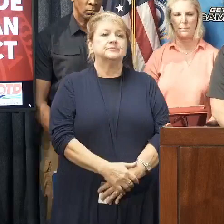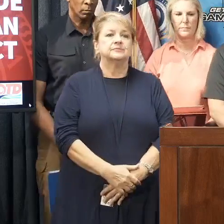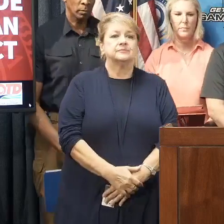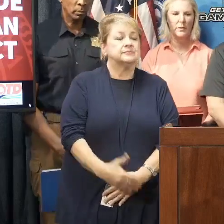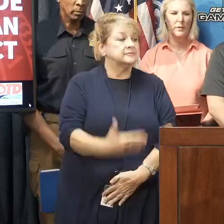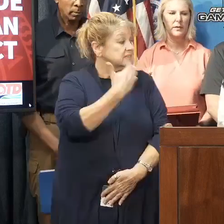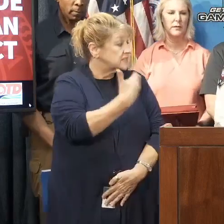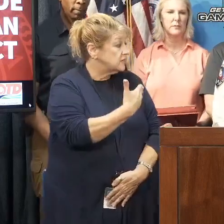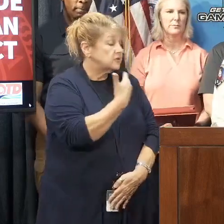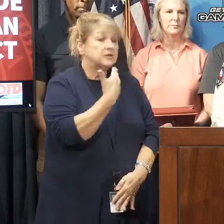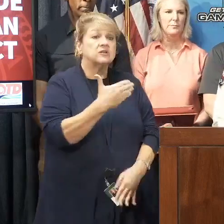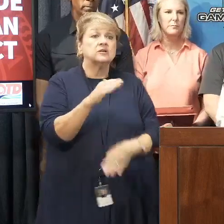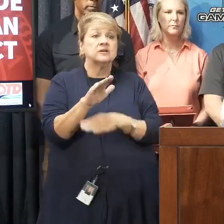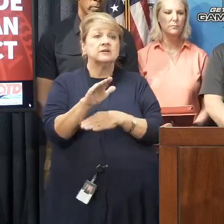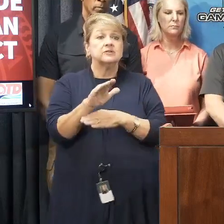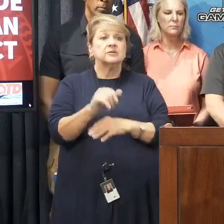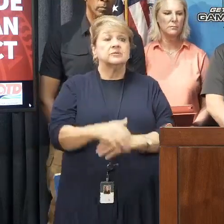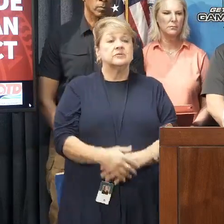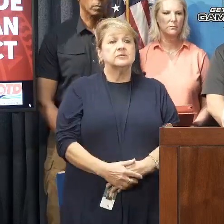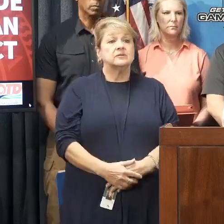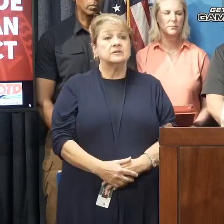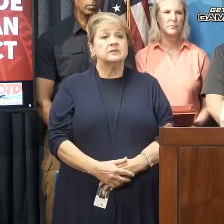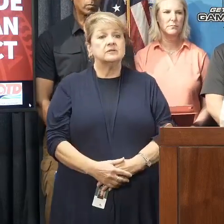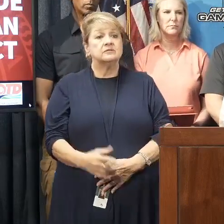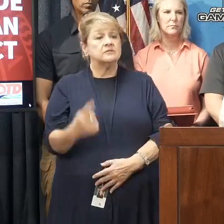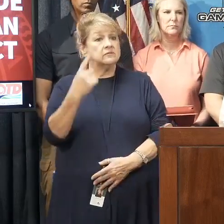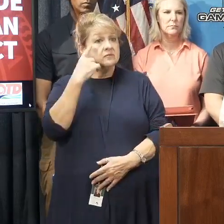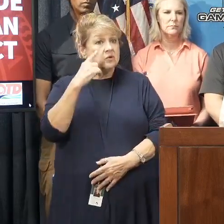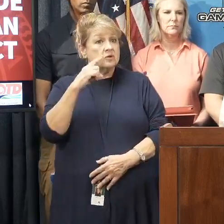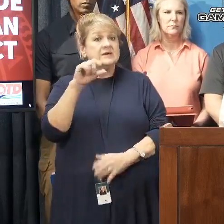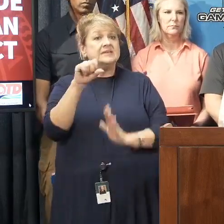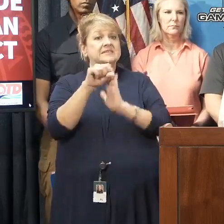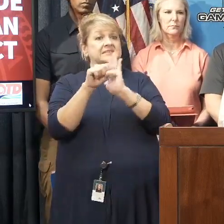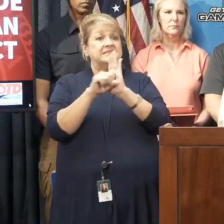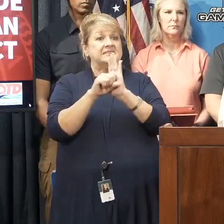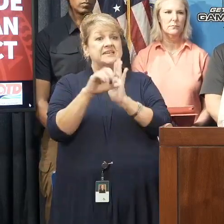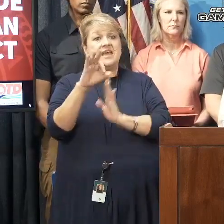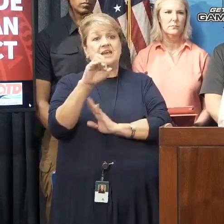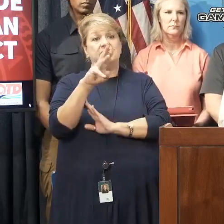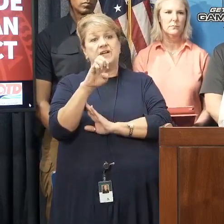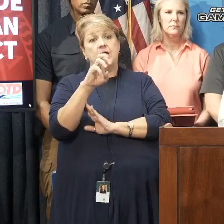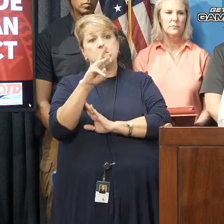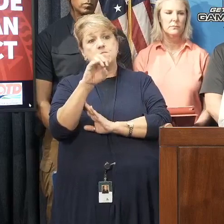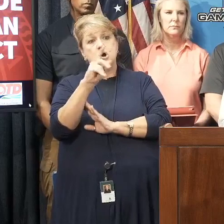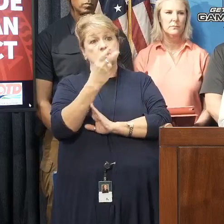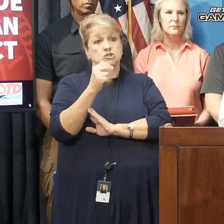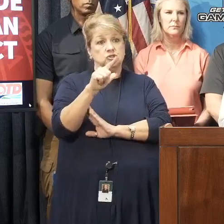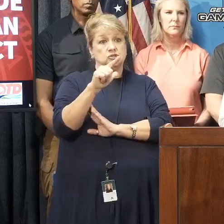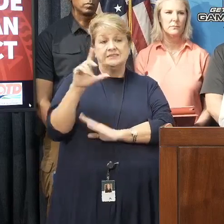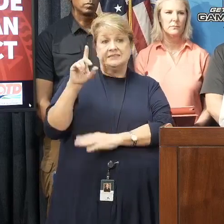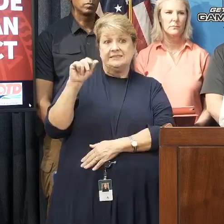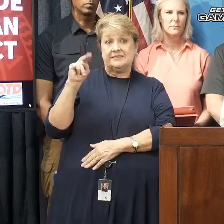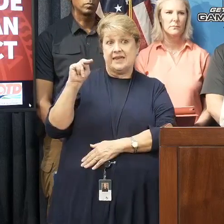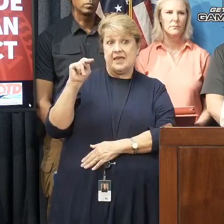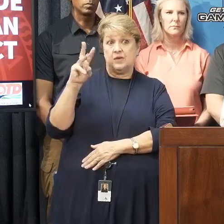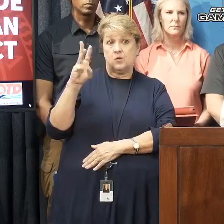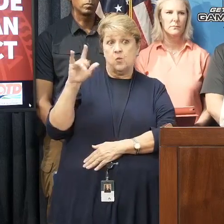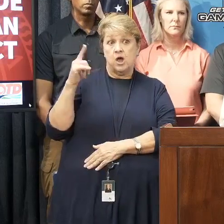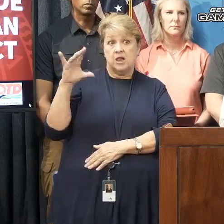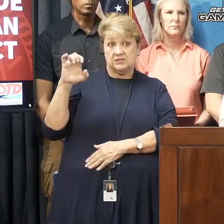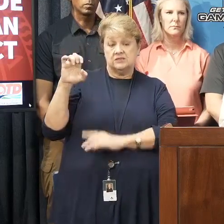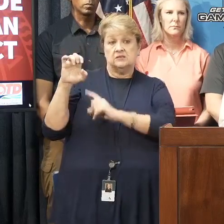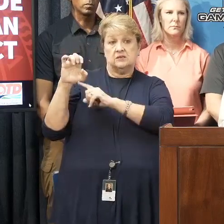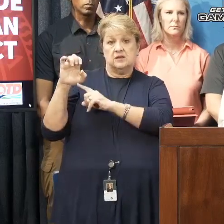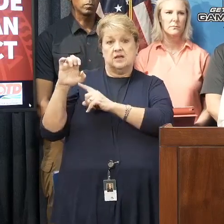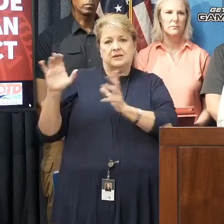Thank you. Good afternoon. On behalf of State Fire Marshal Dan Wallace, I want to urge everyone